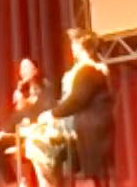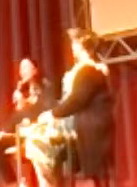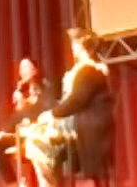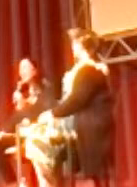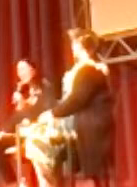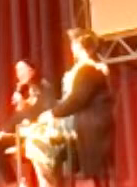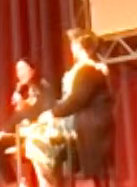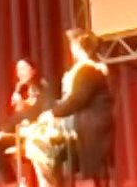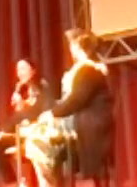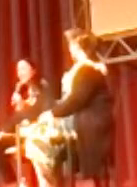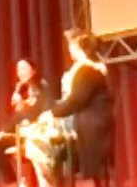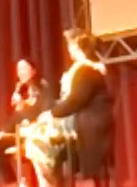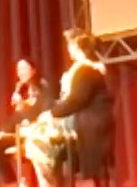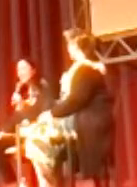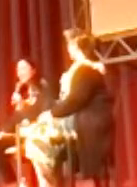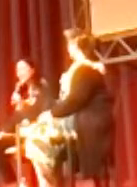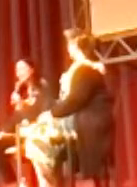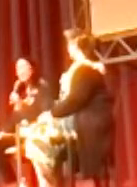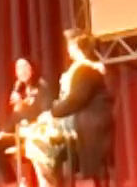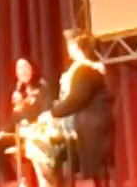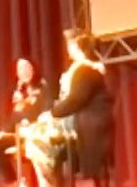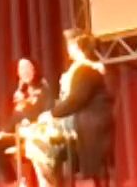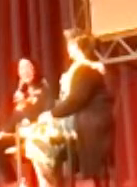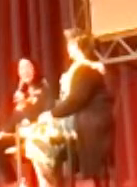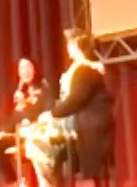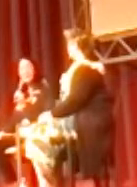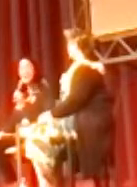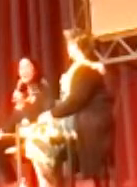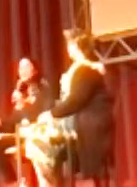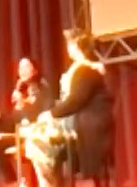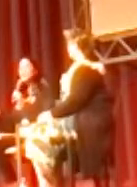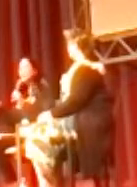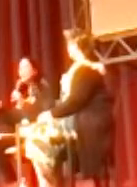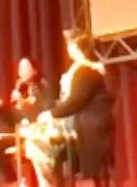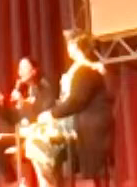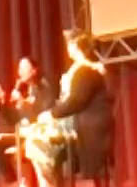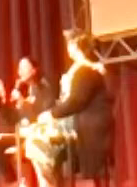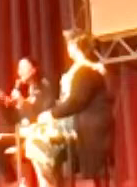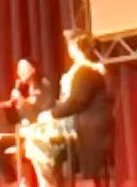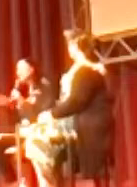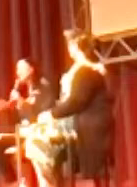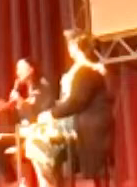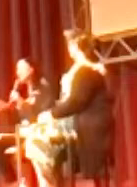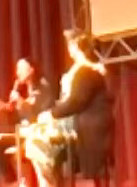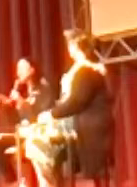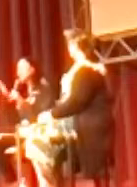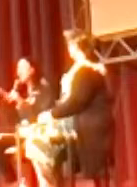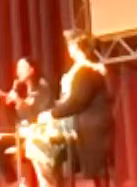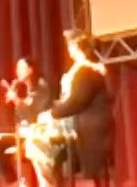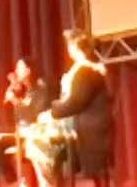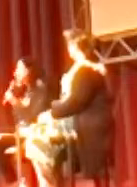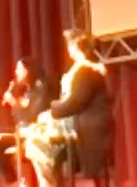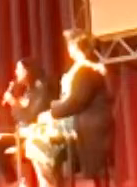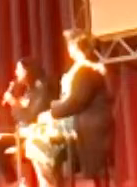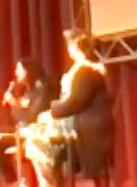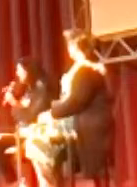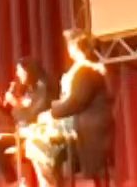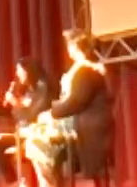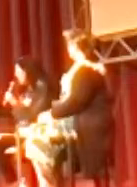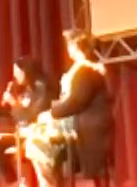because we're re-indigenizing. They said, what do you mean by that? I said, remember, dishes are not in